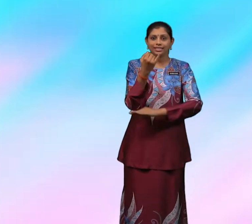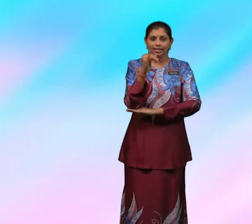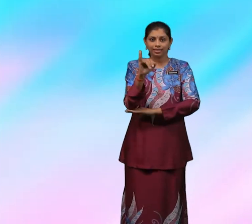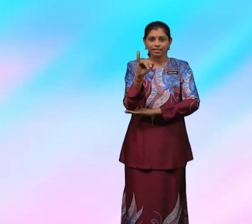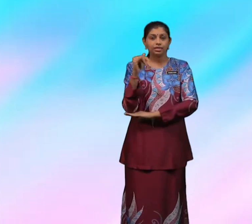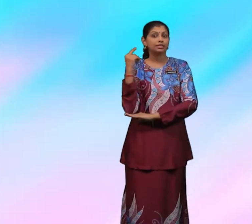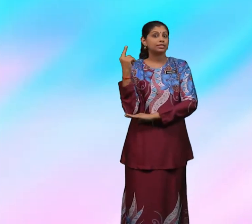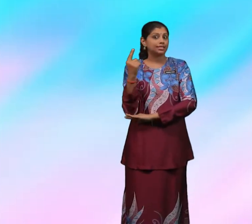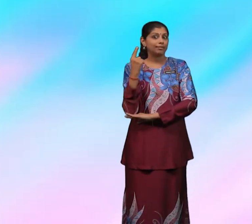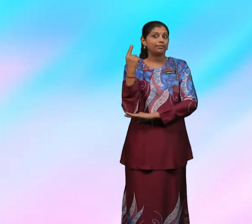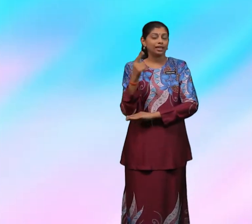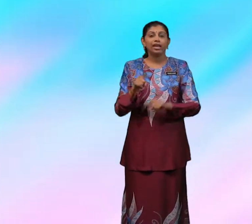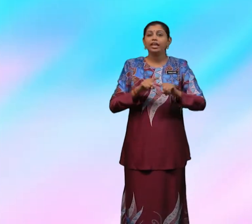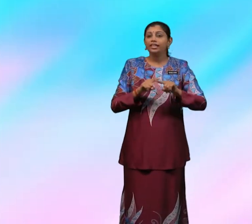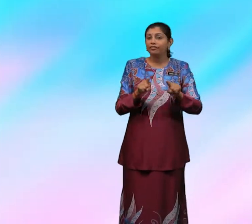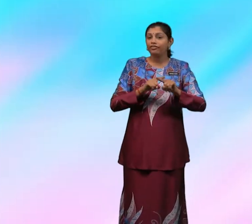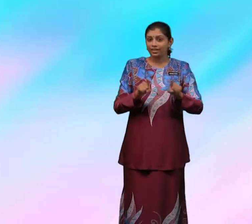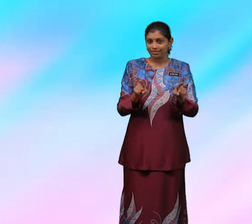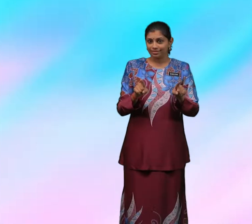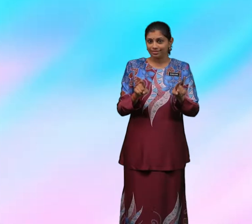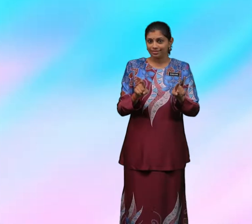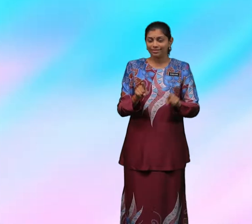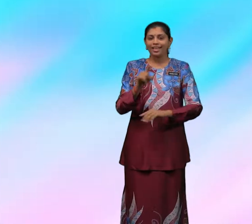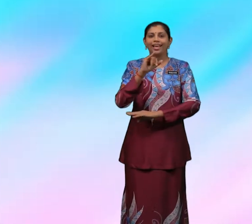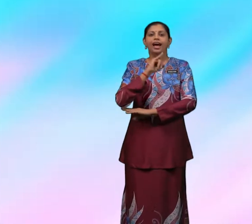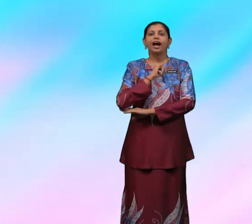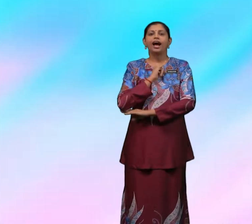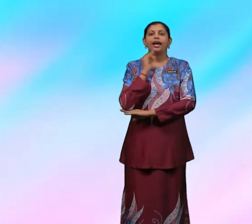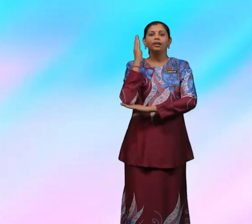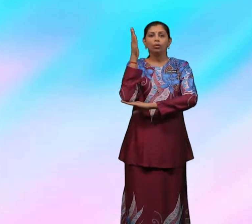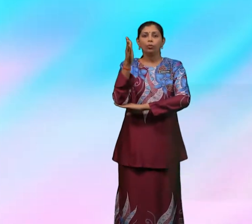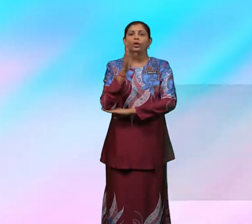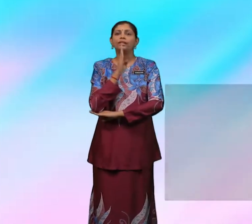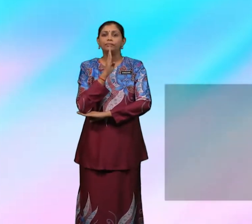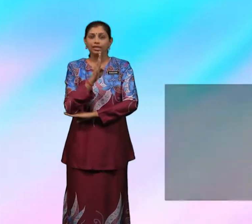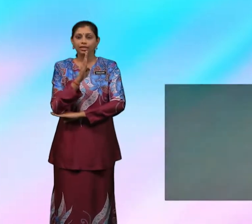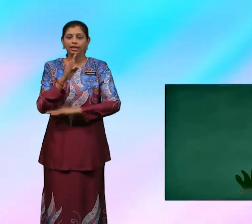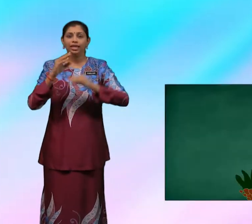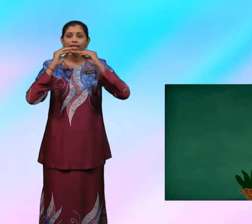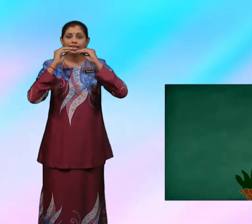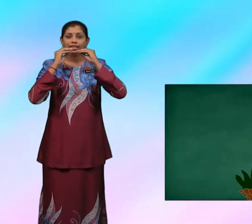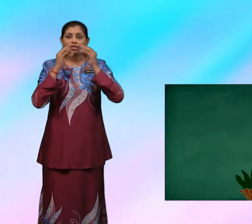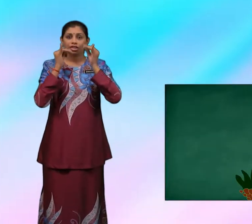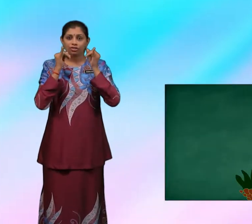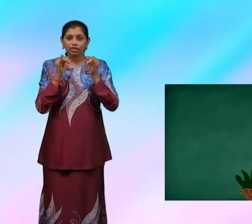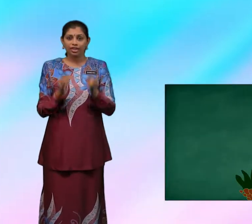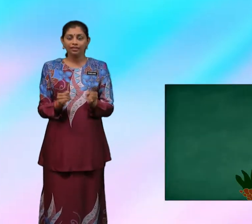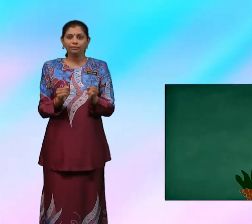discussing something different. I will be teaching